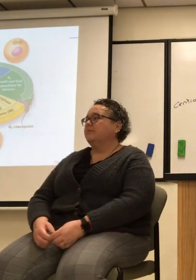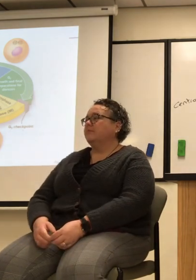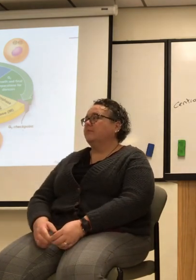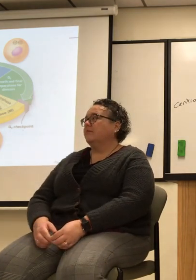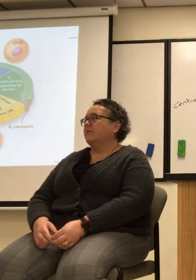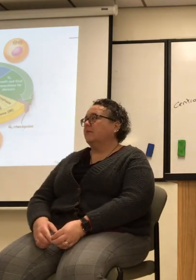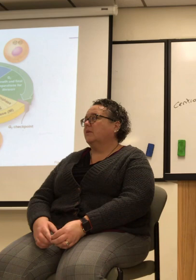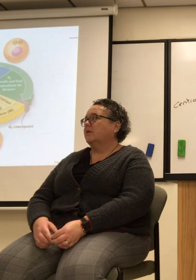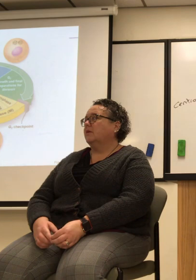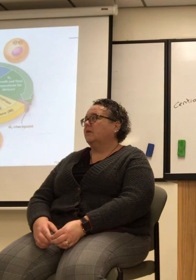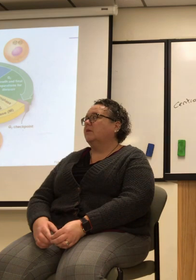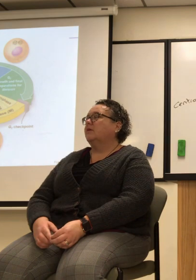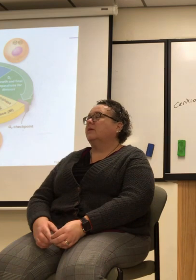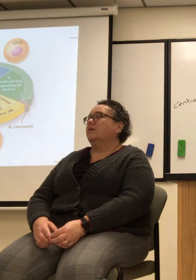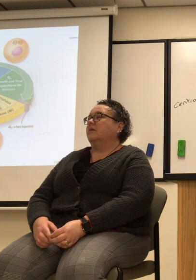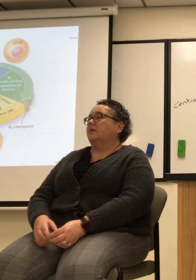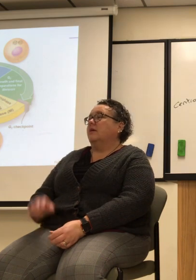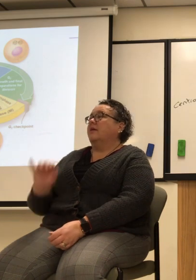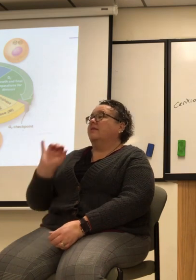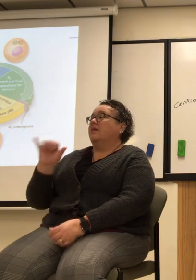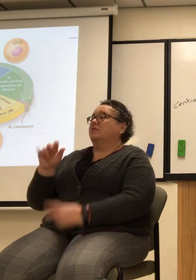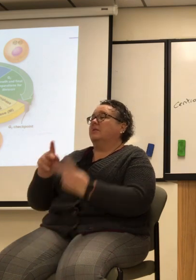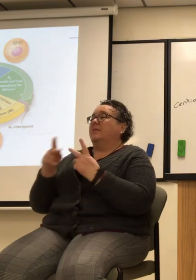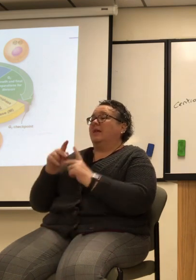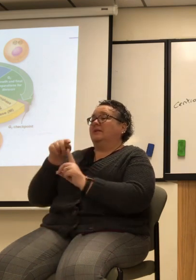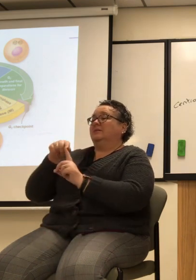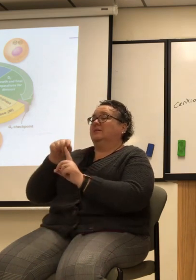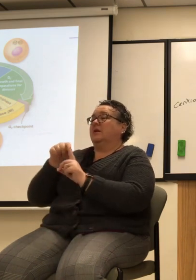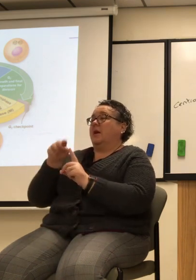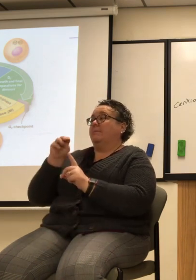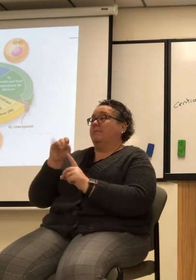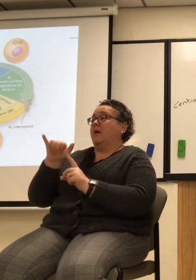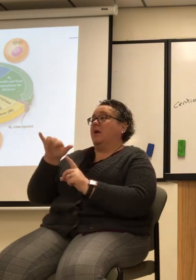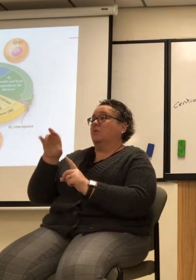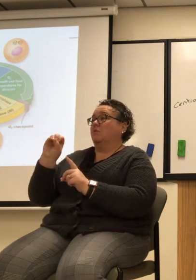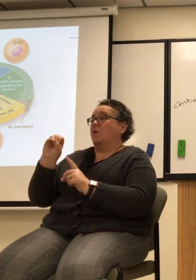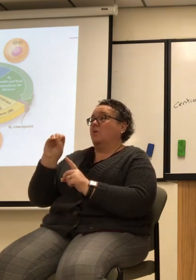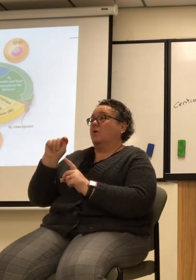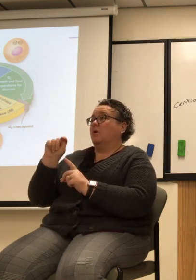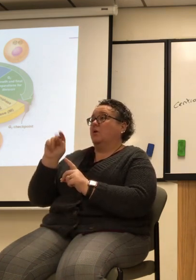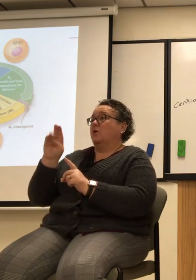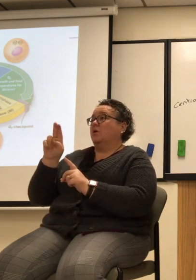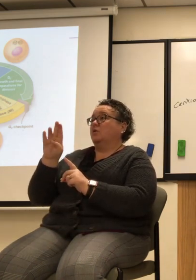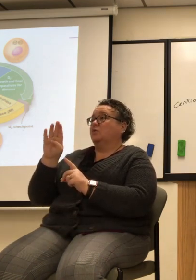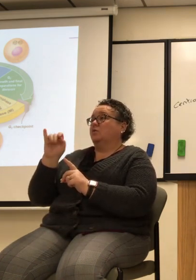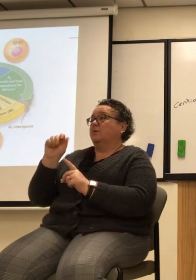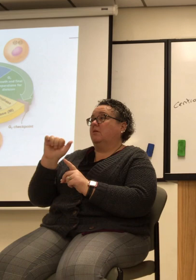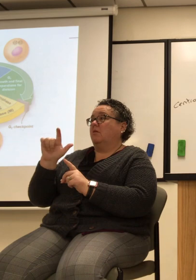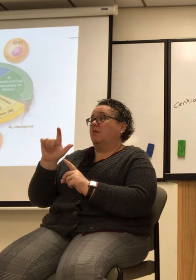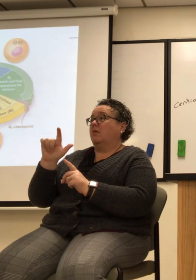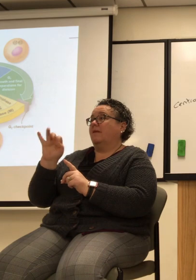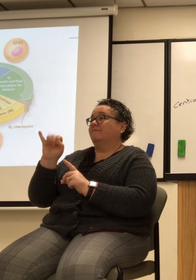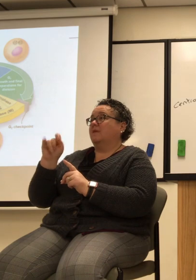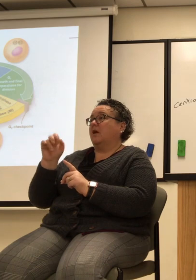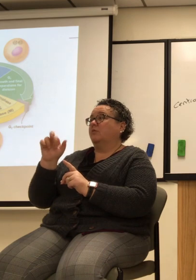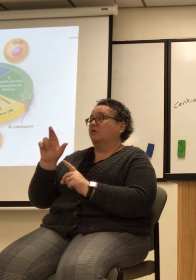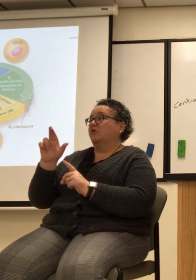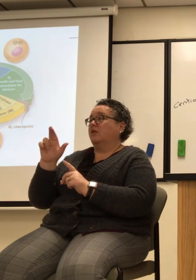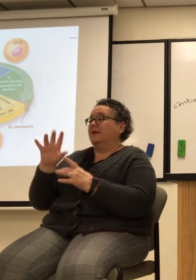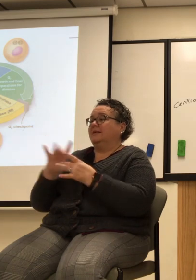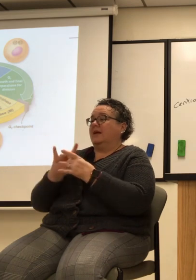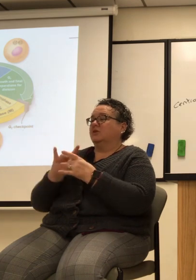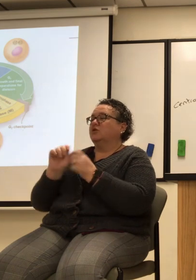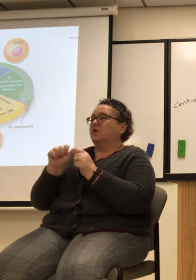You know, there's even a spot where a microtubule fiber can attach to that central mirror so you can move the